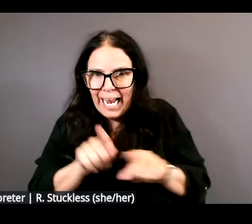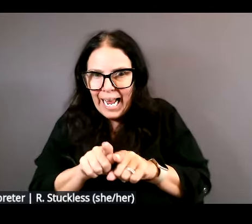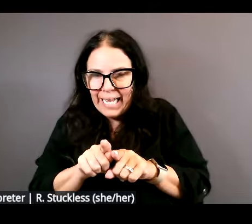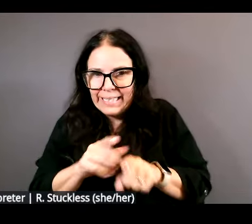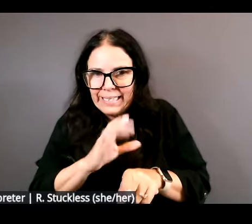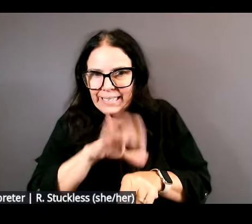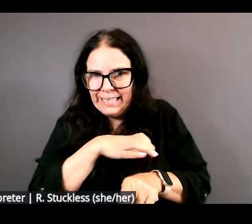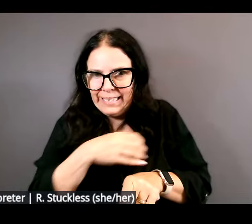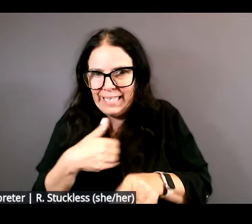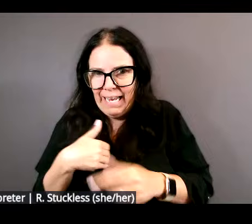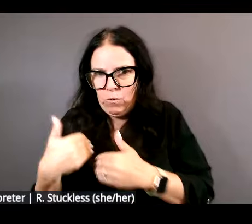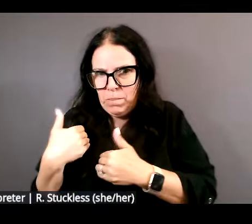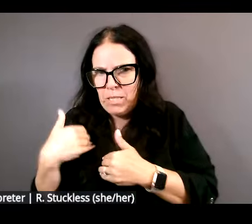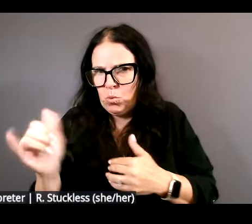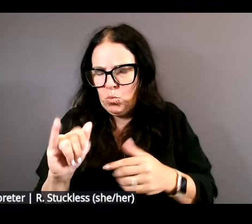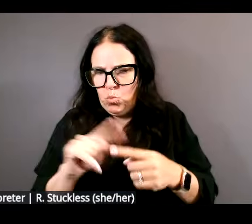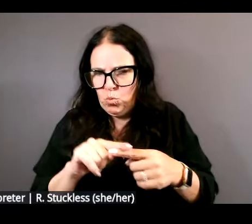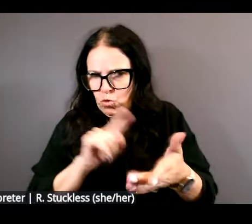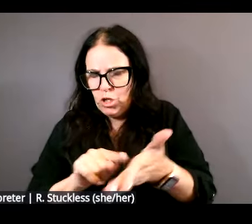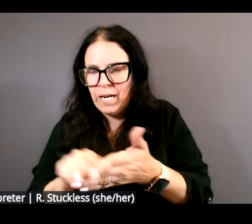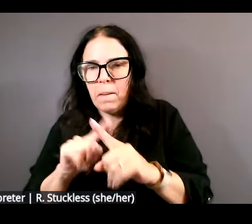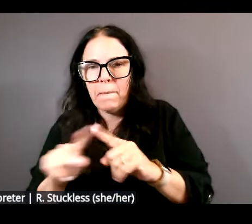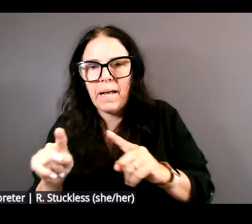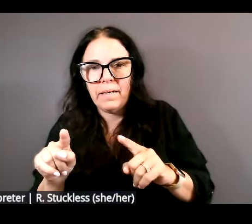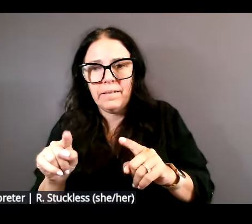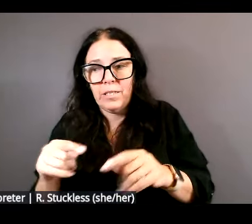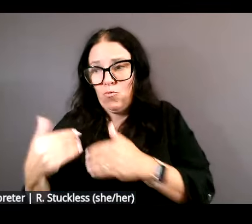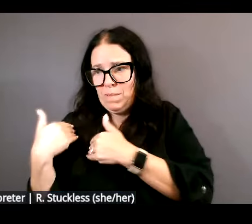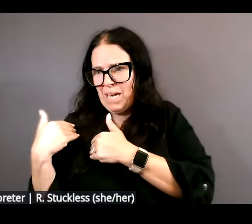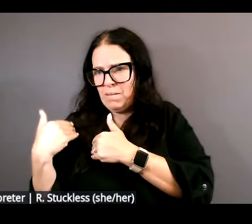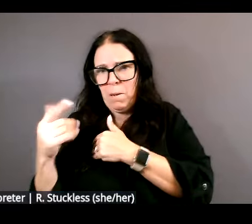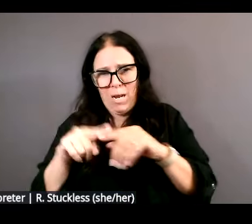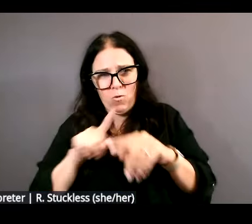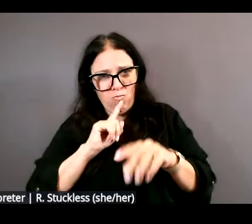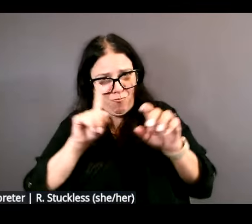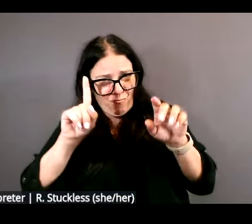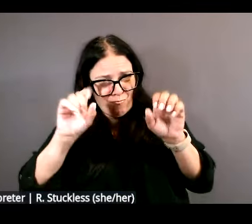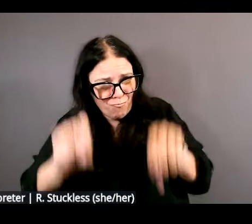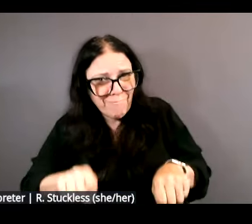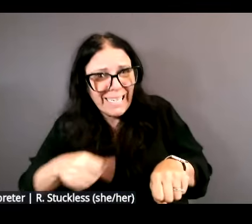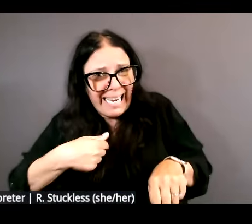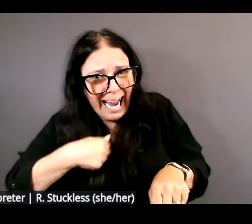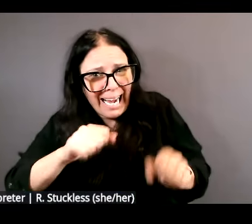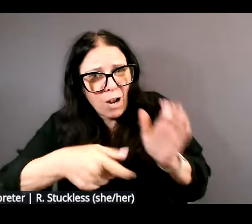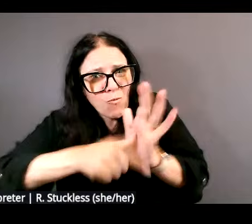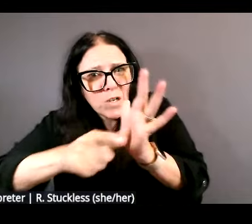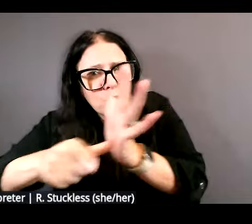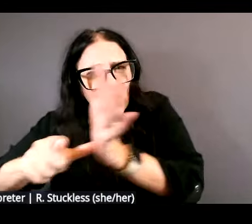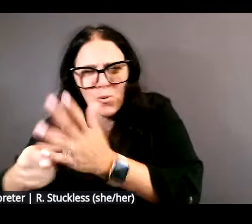But is the responsibility within our grasp is what I'm trying to present.